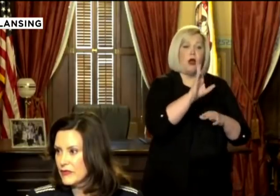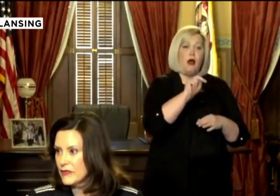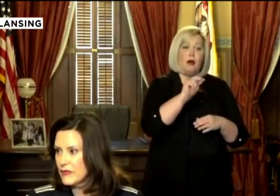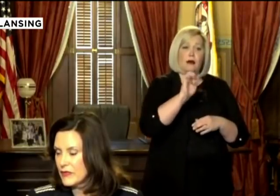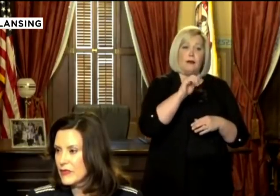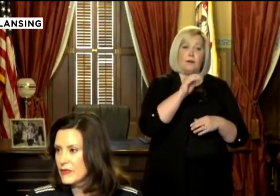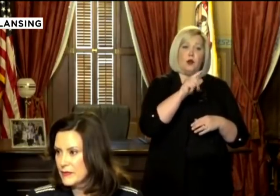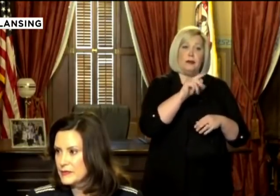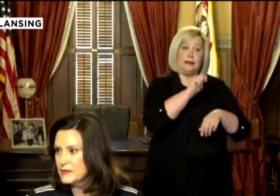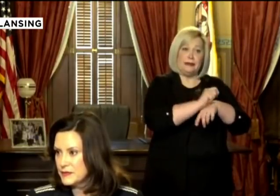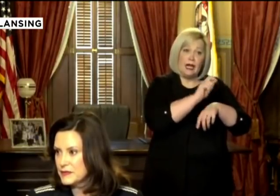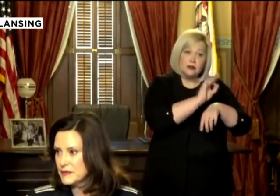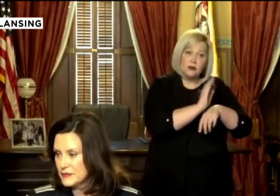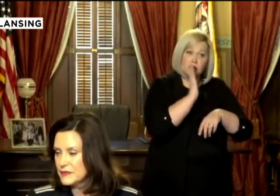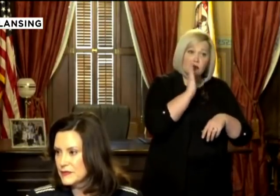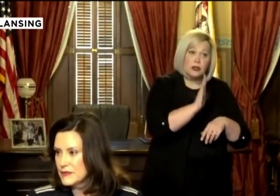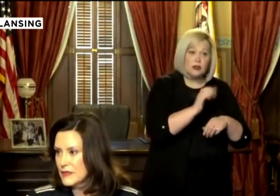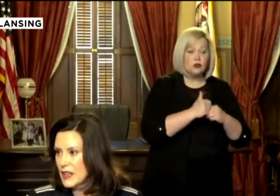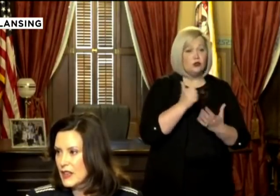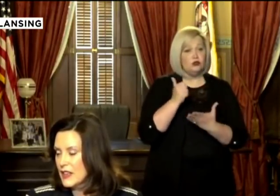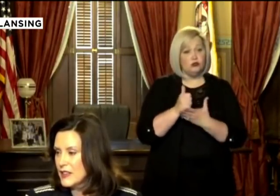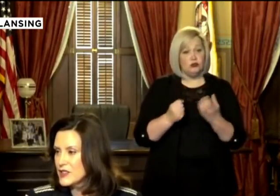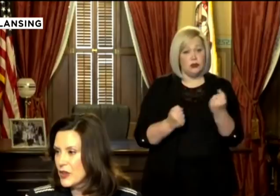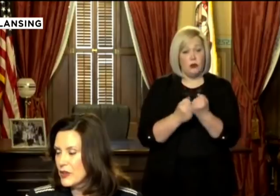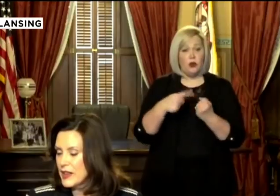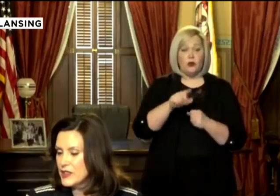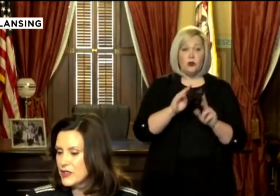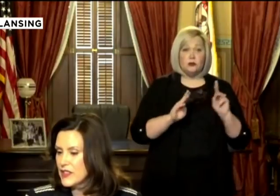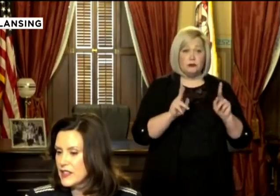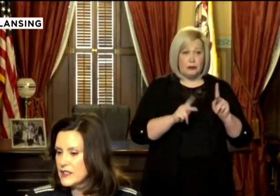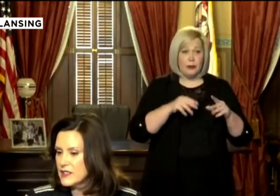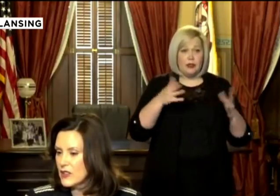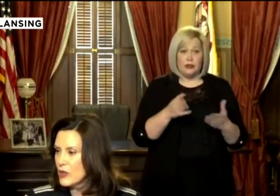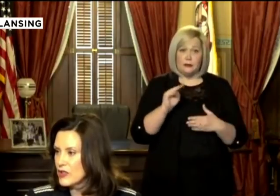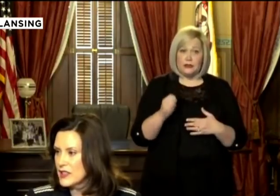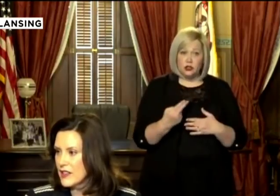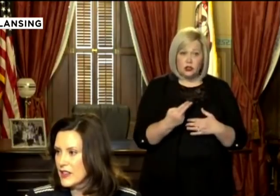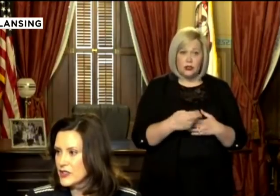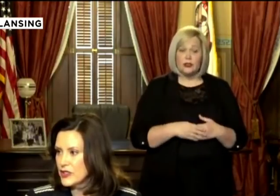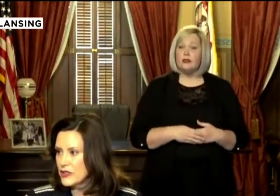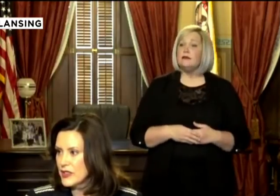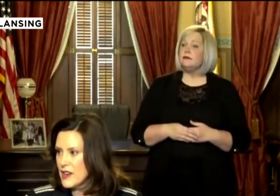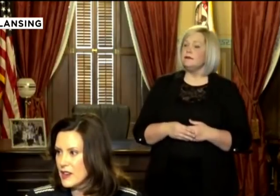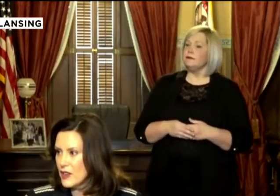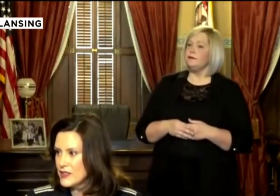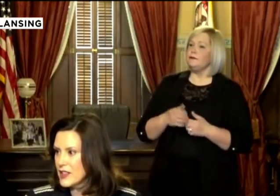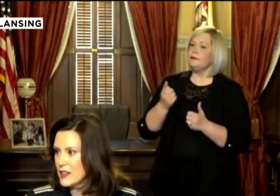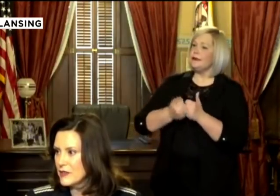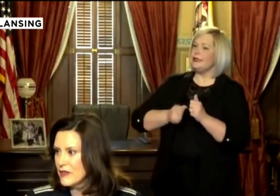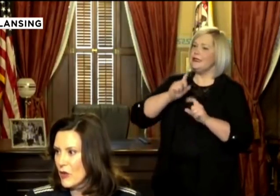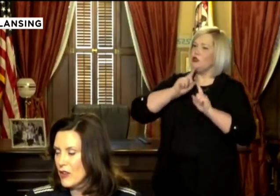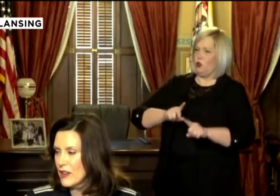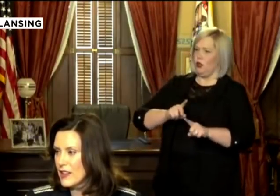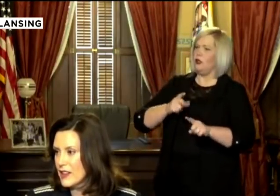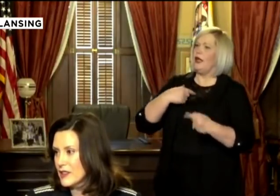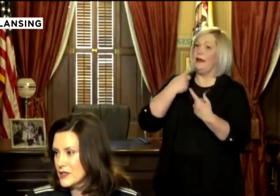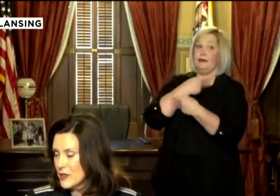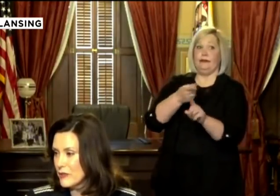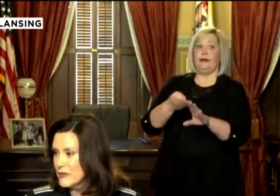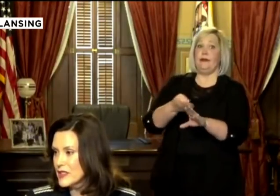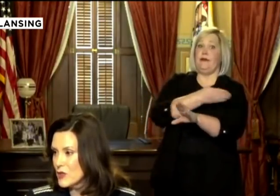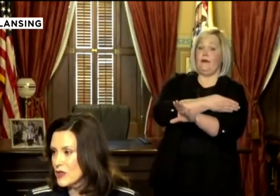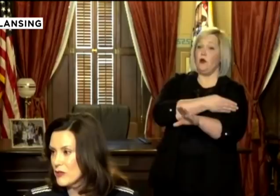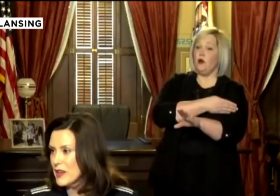anything to support the people of Michigan who have been affected by this? Yeah, so each of these orders that I've issued, I've said it before, and I